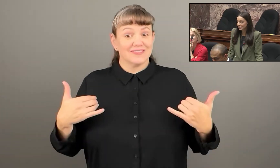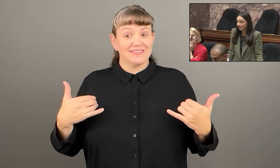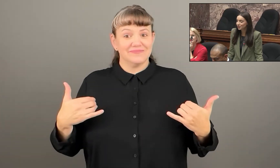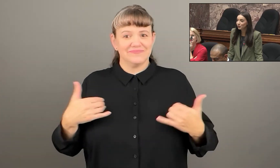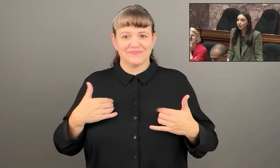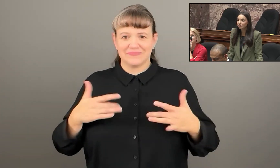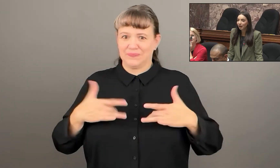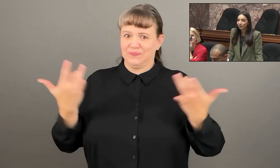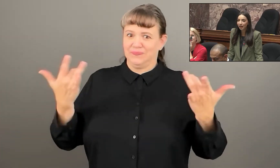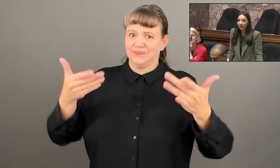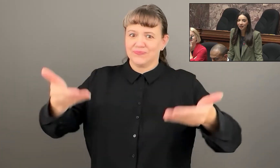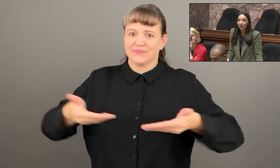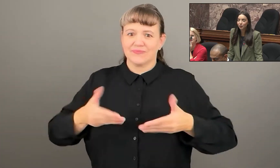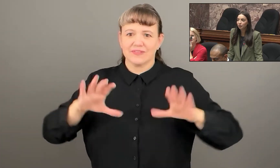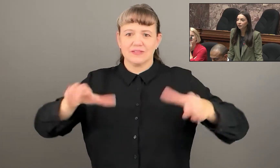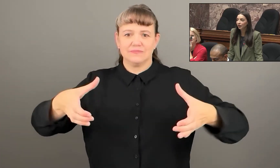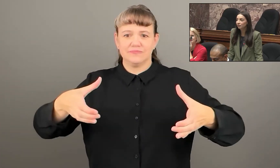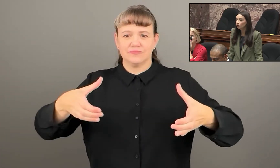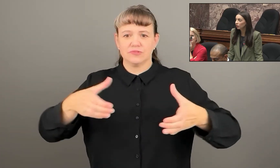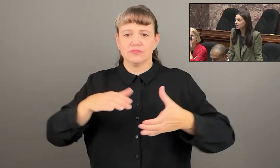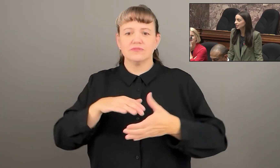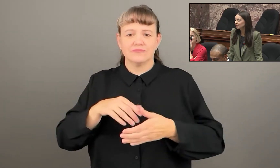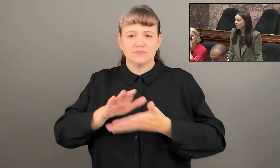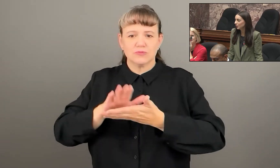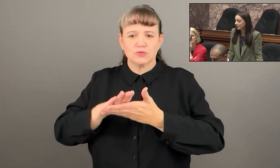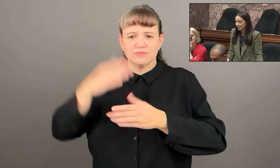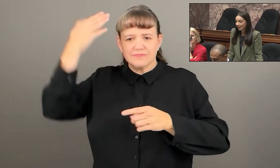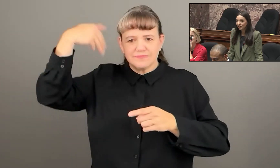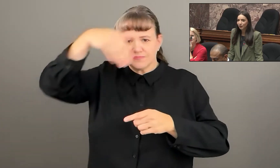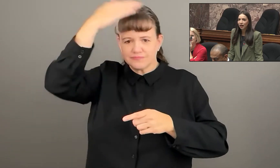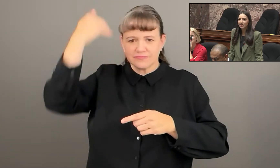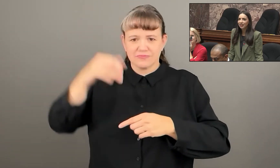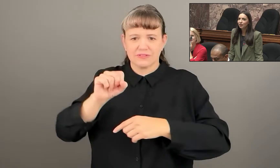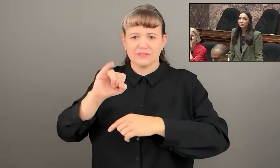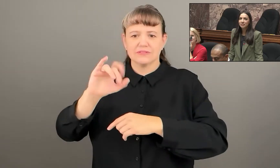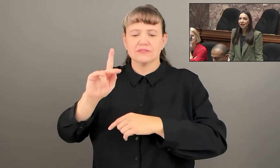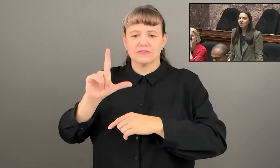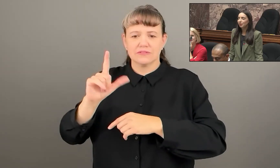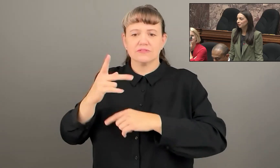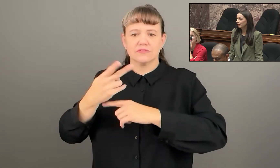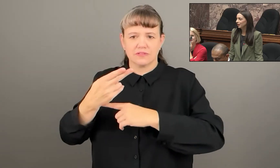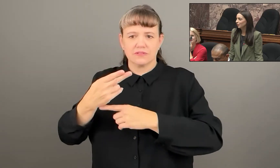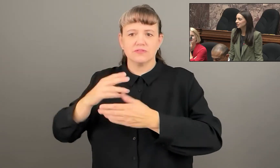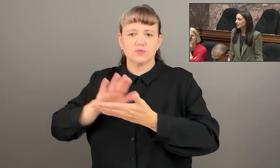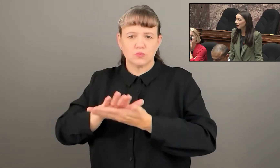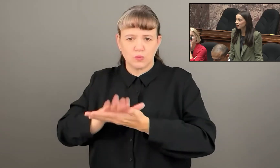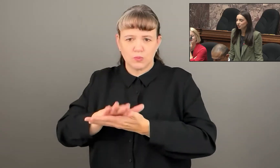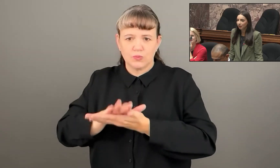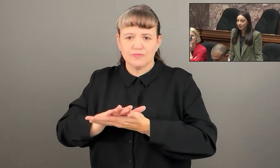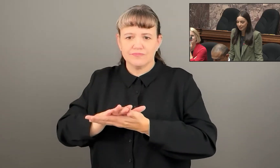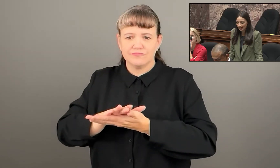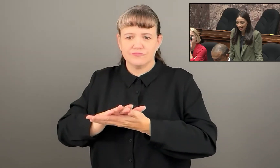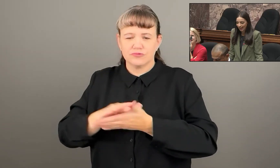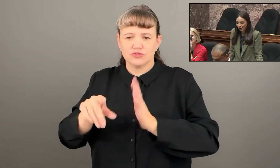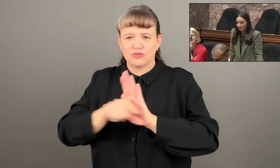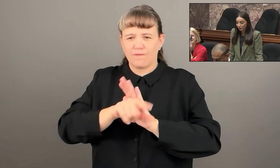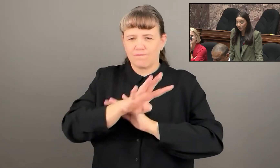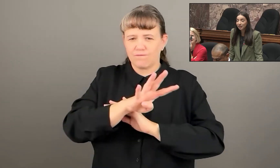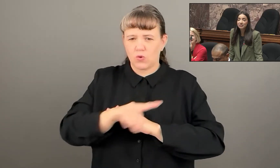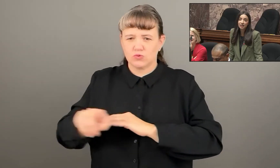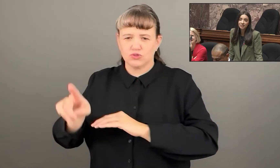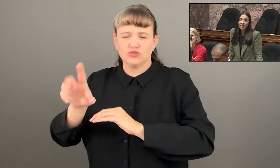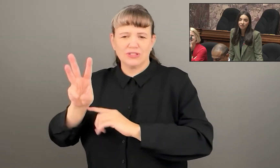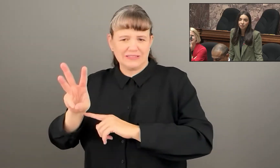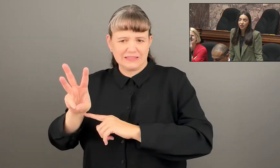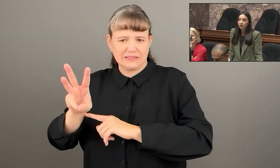Nanak 6th School in my riding, a group of grade 4 to 6 students. They're, I think, outside maybe right now in a scavenger hunt.